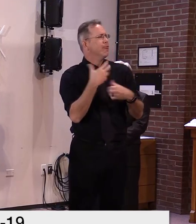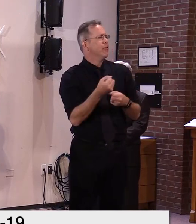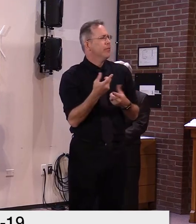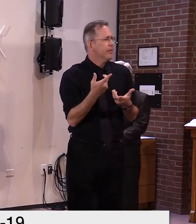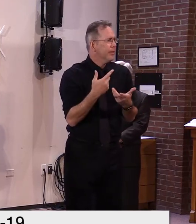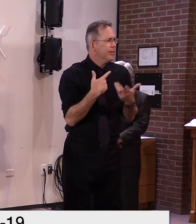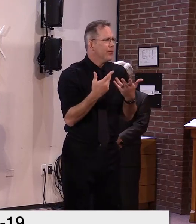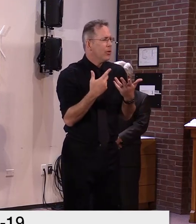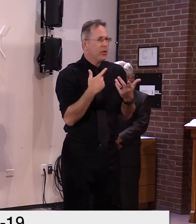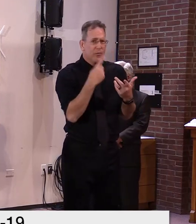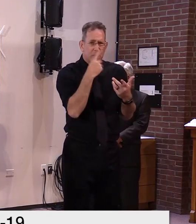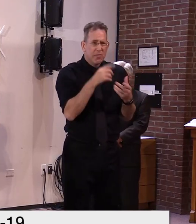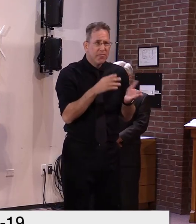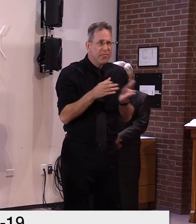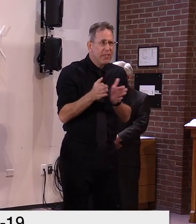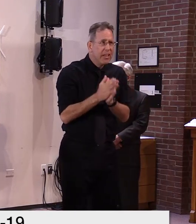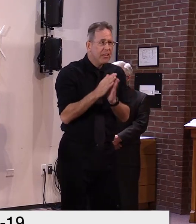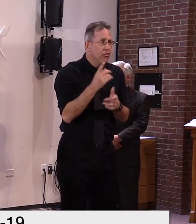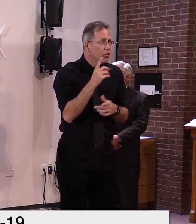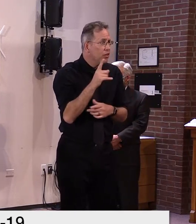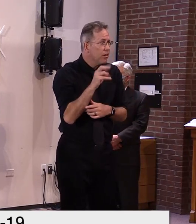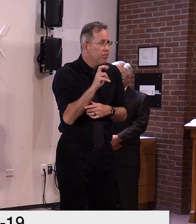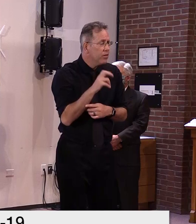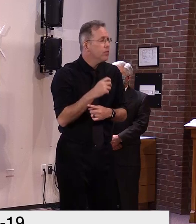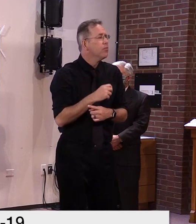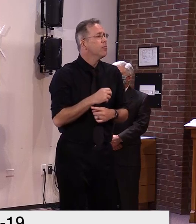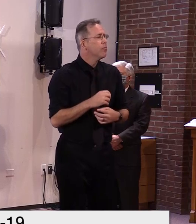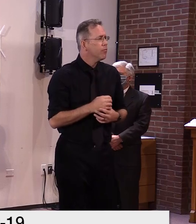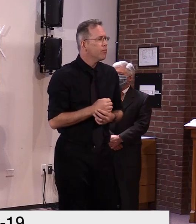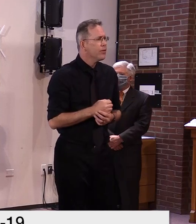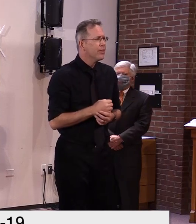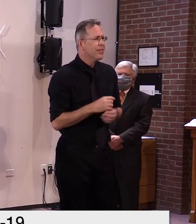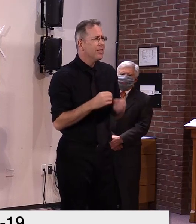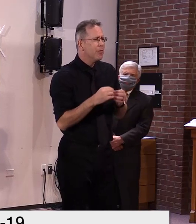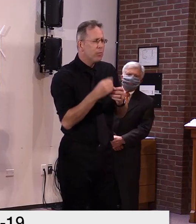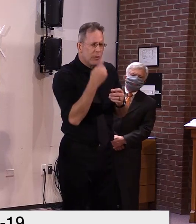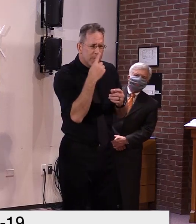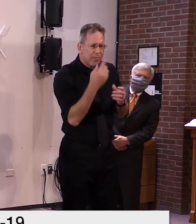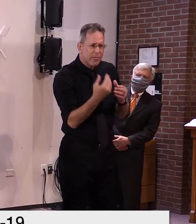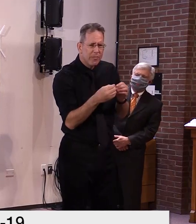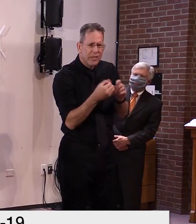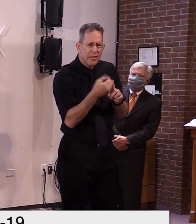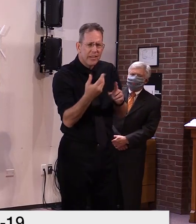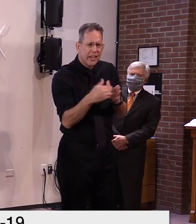Again, so maybe you could repeat the question for me, Guy.